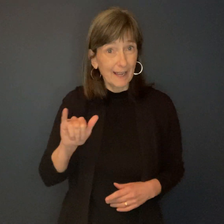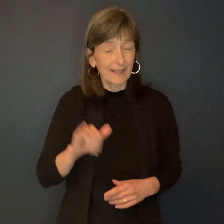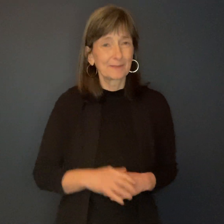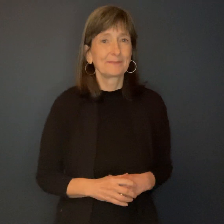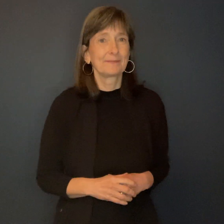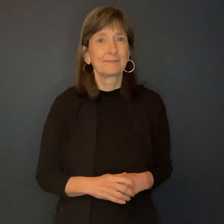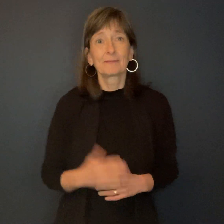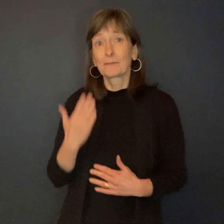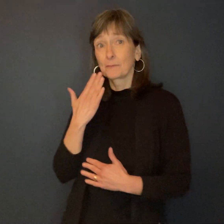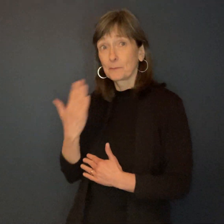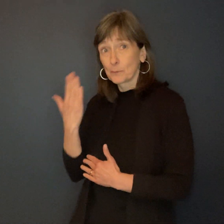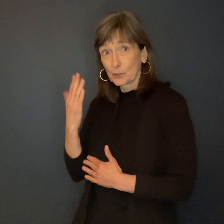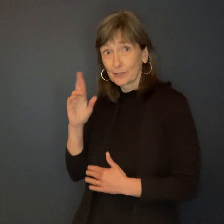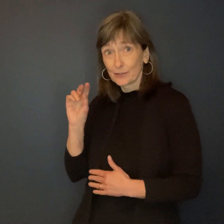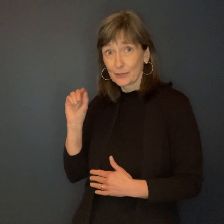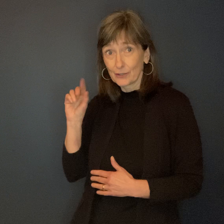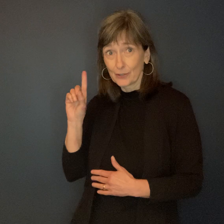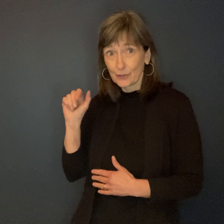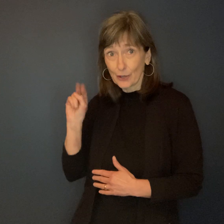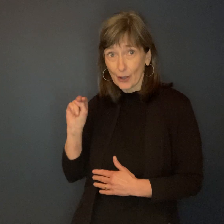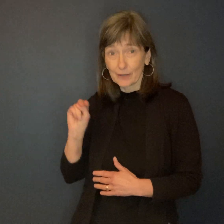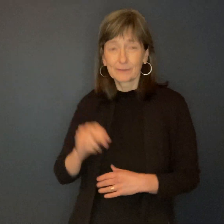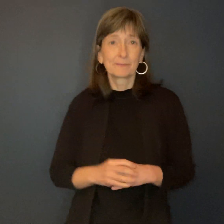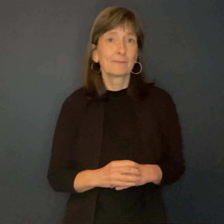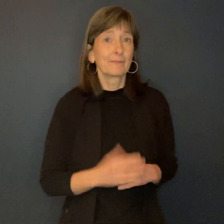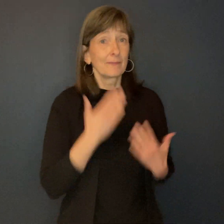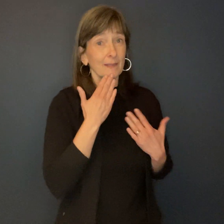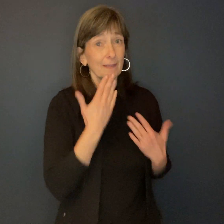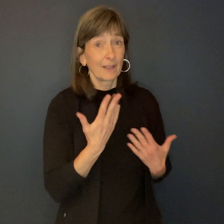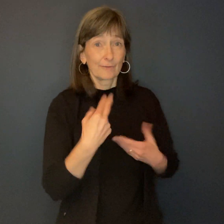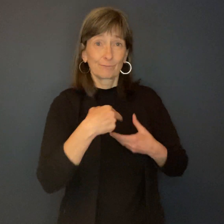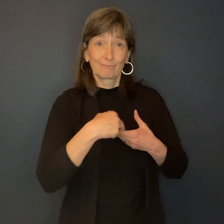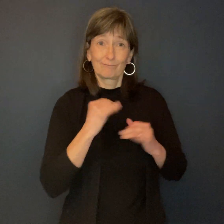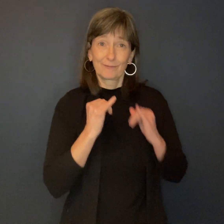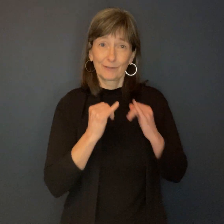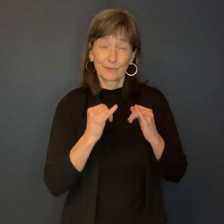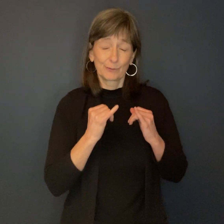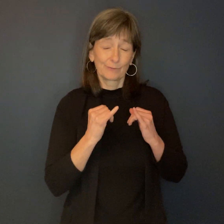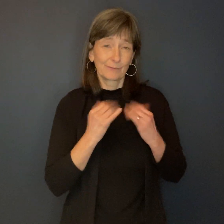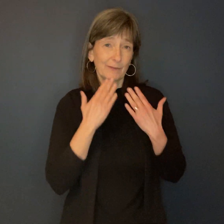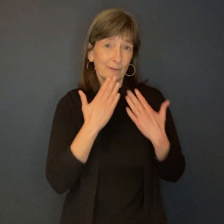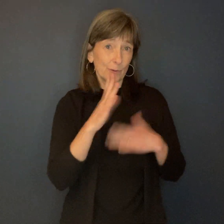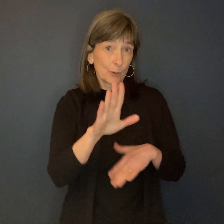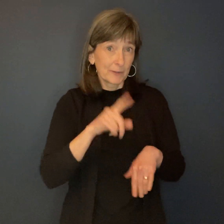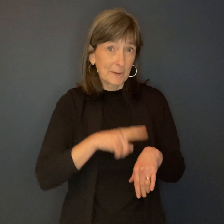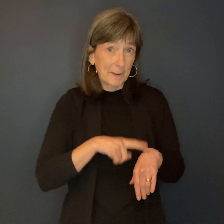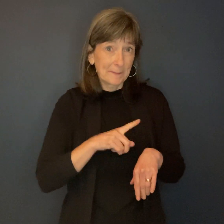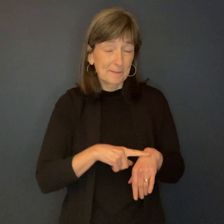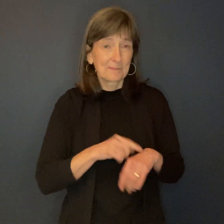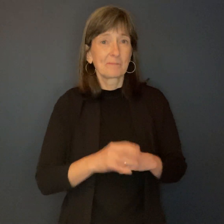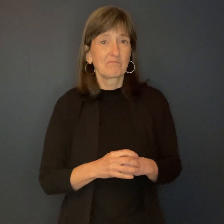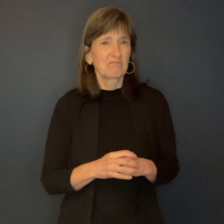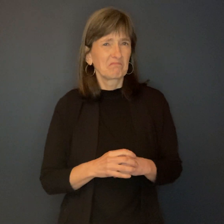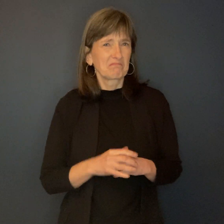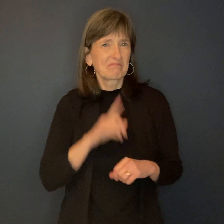you so Morning, much. Don. Good morning. Thank you so much for agreeing to participate in this interview. Appreciate your time, and I'm sure what will be a great interview.